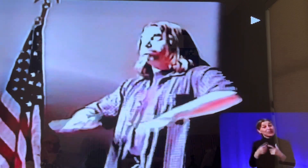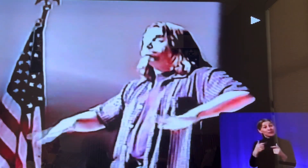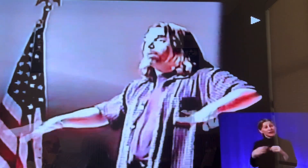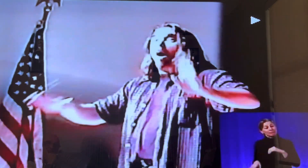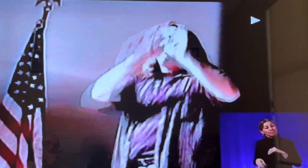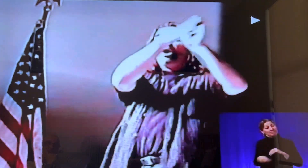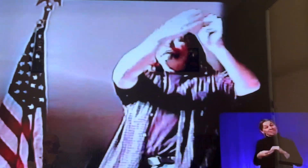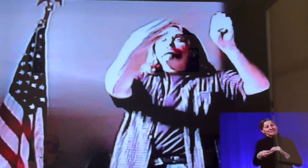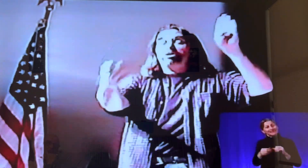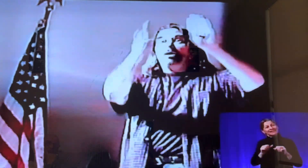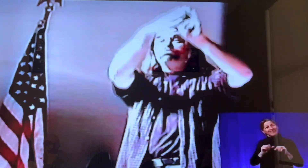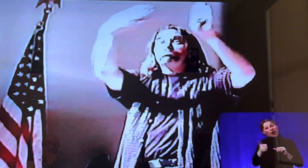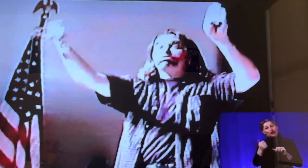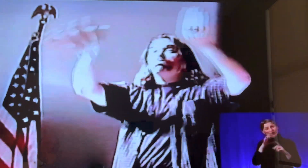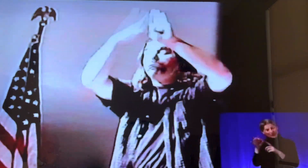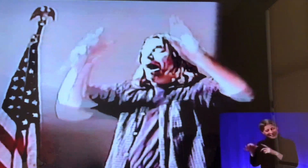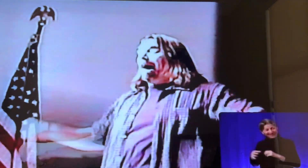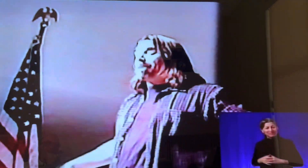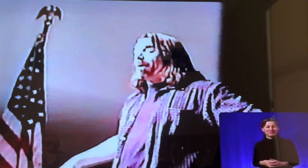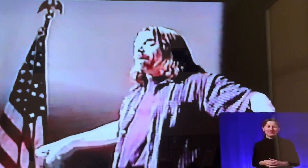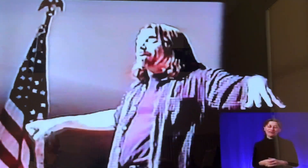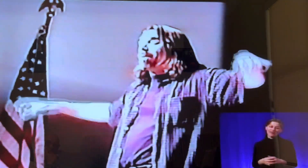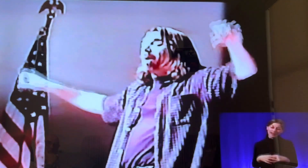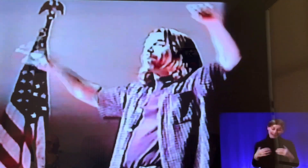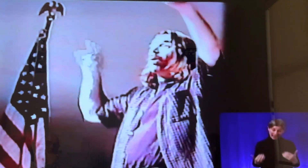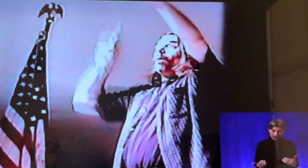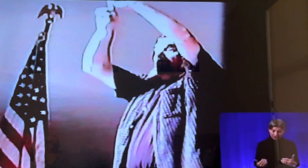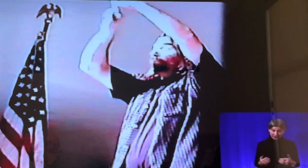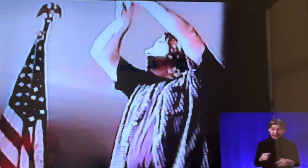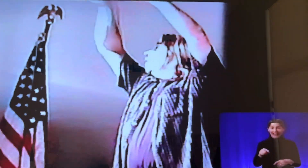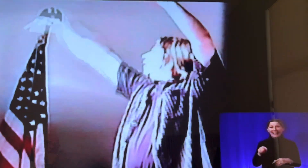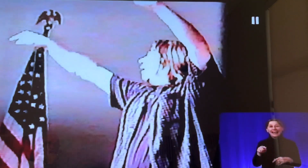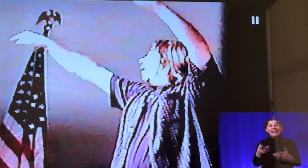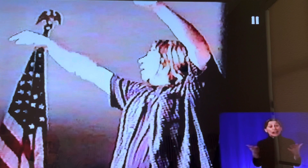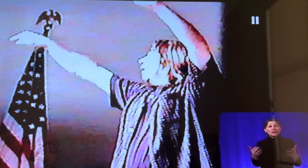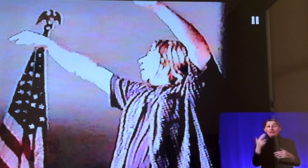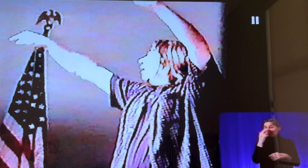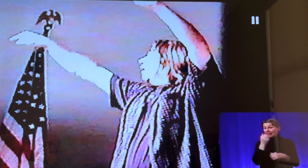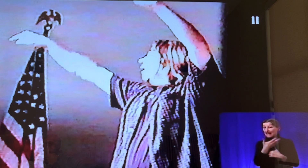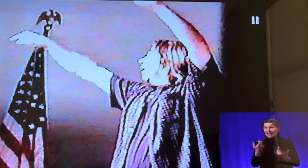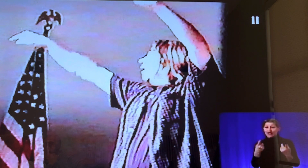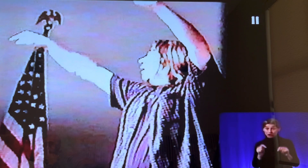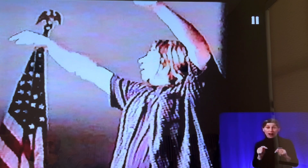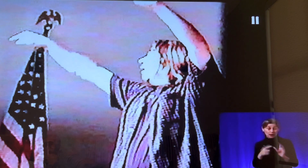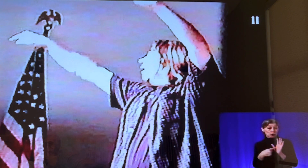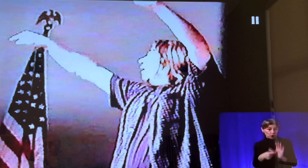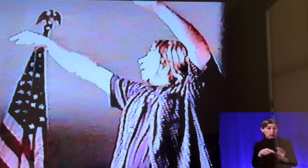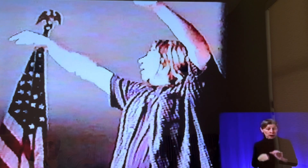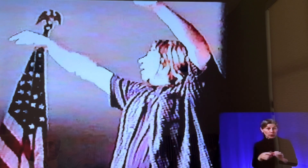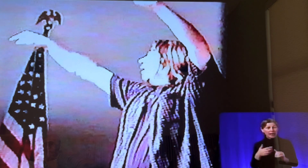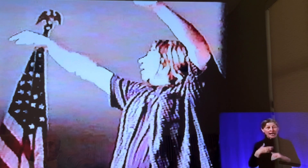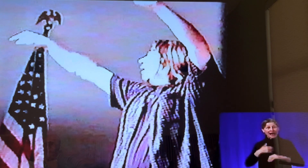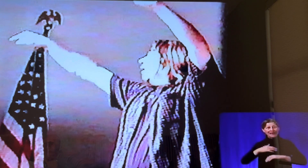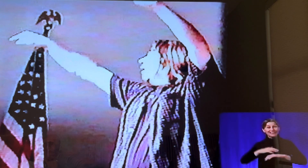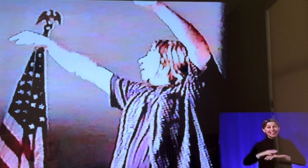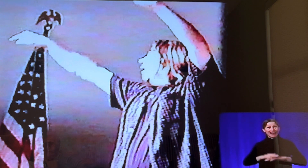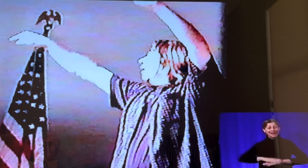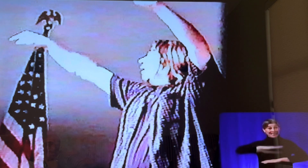Now, here's the funny thing that he's trying to show you. He has the tables jumping, and then he